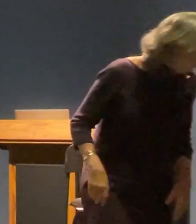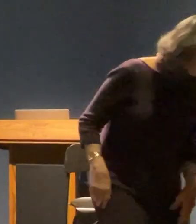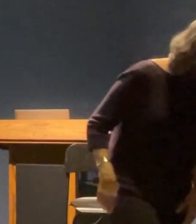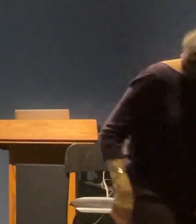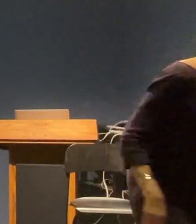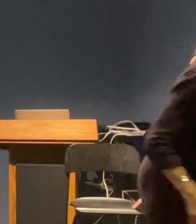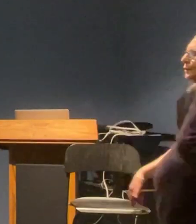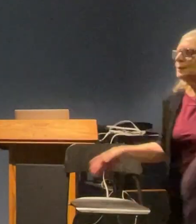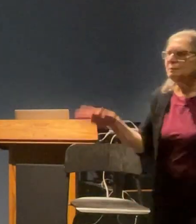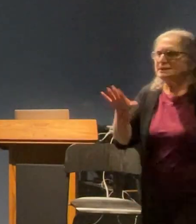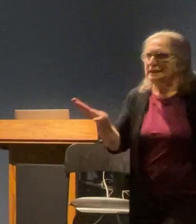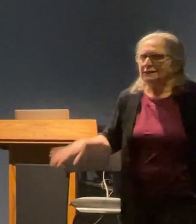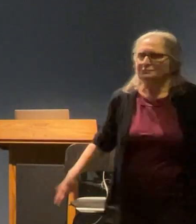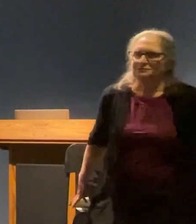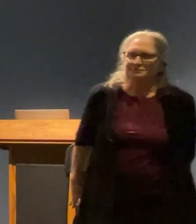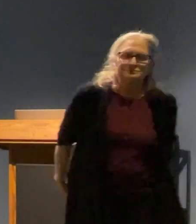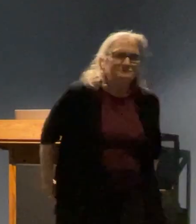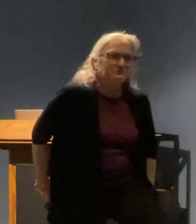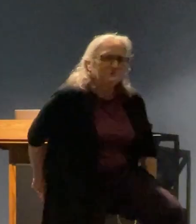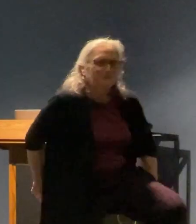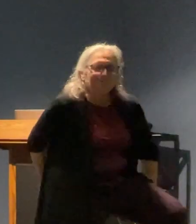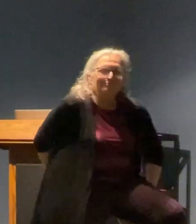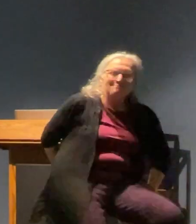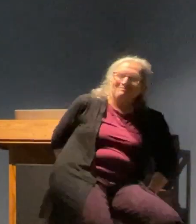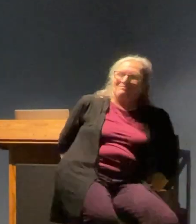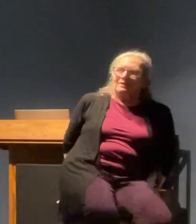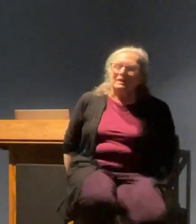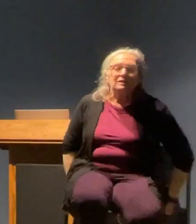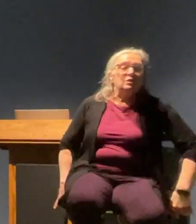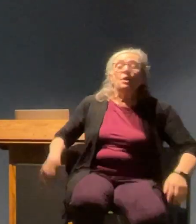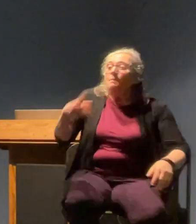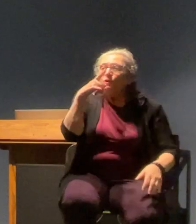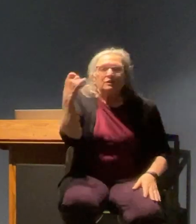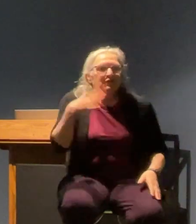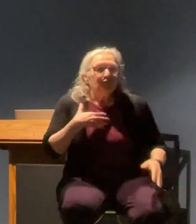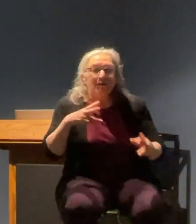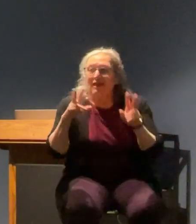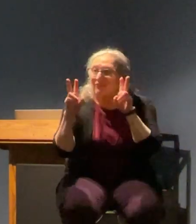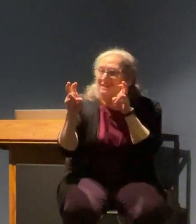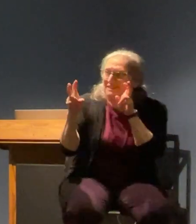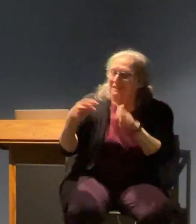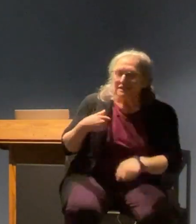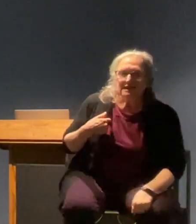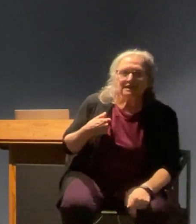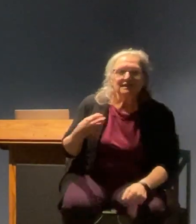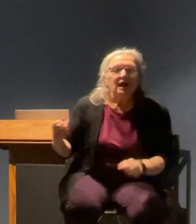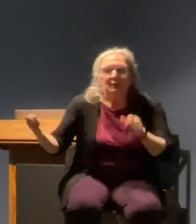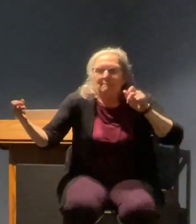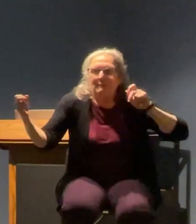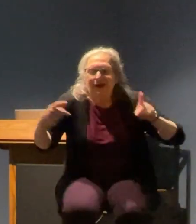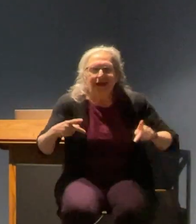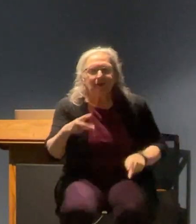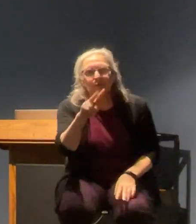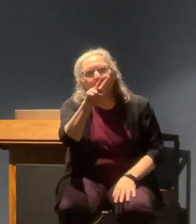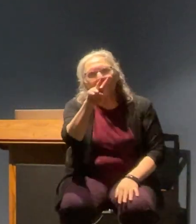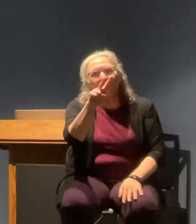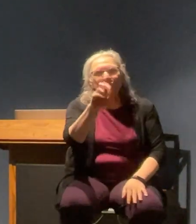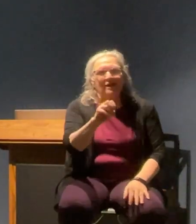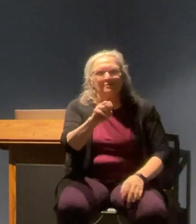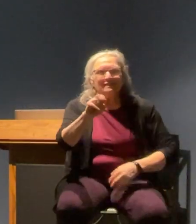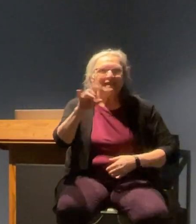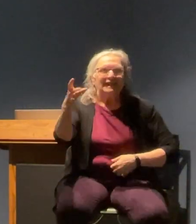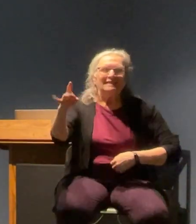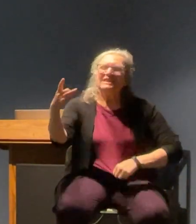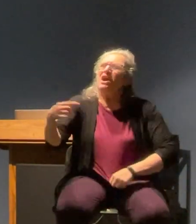fashion is constantly emerging. So as a result of that thesis, I returned home in 2018. I'm motivated. I wanted to be a fashion